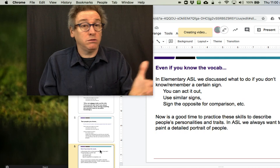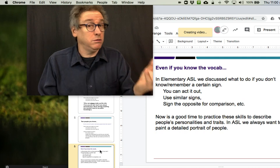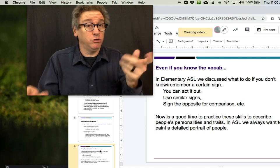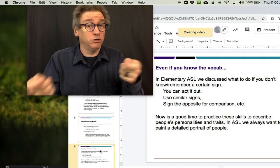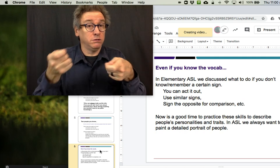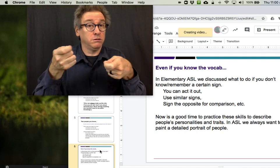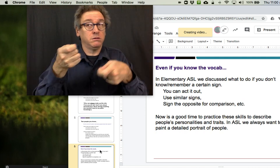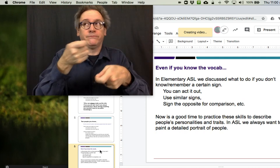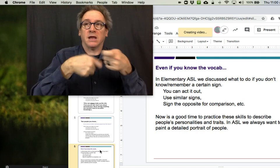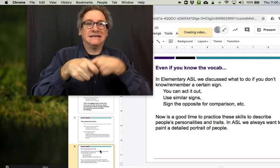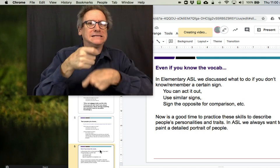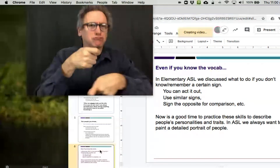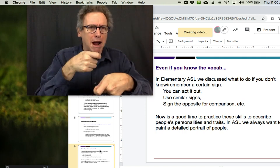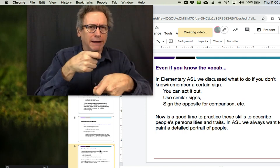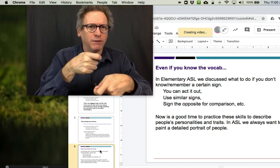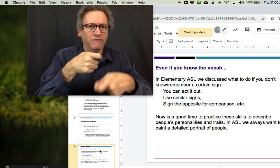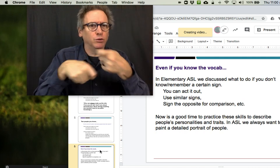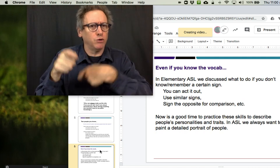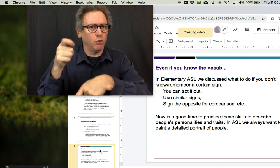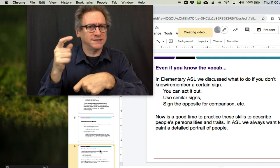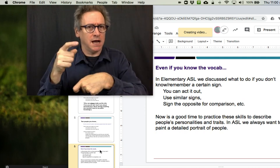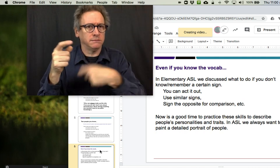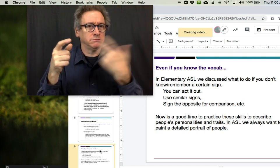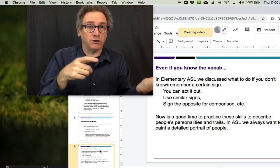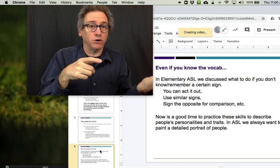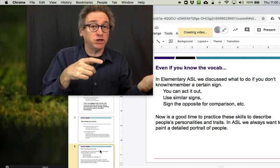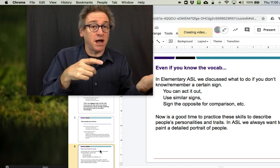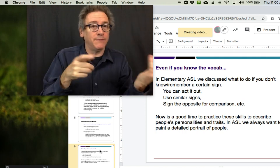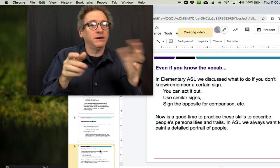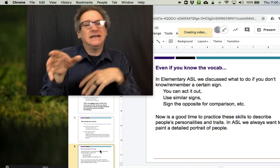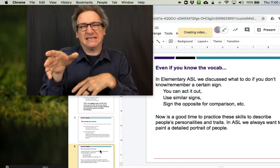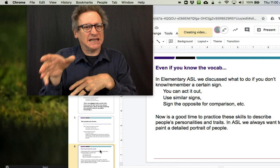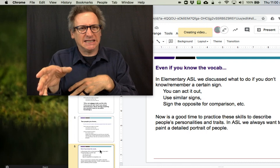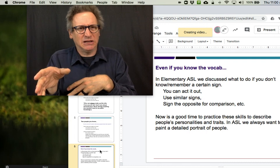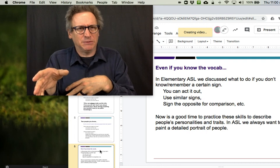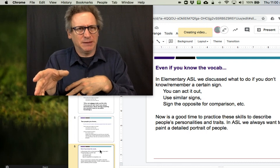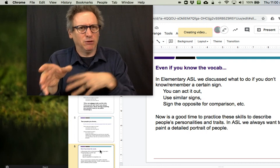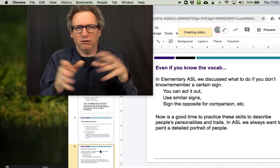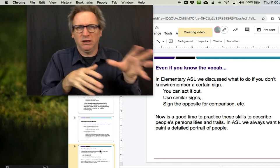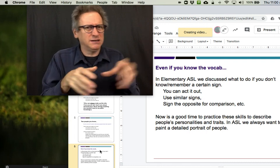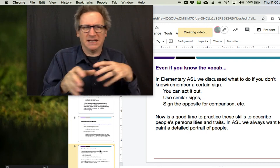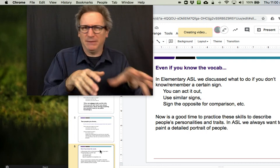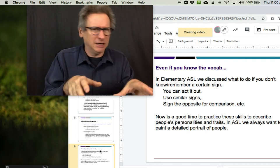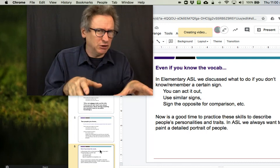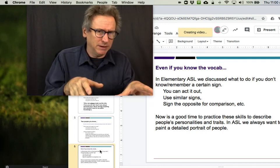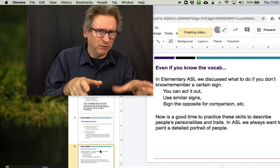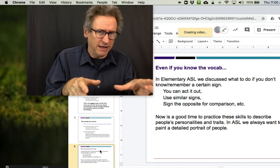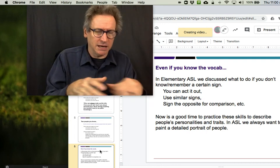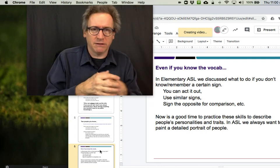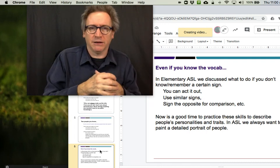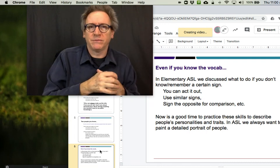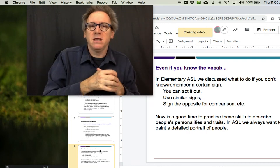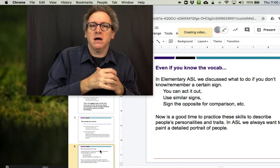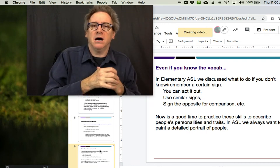So you could describe if you don't know the sign. I don't know shy, but doesn't like dealing with people, doesn't like meeting new people, that